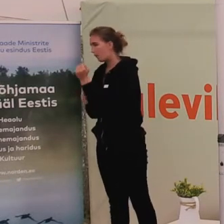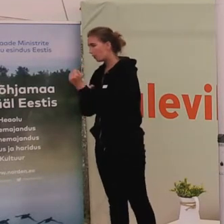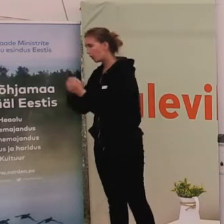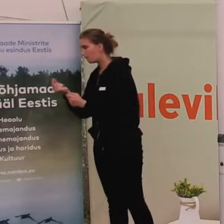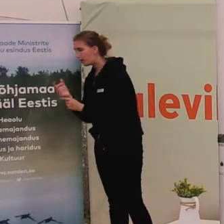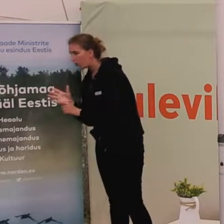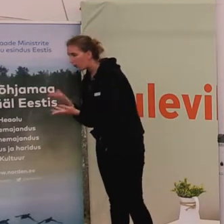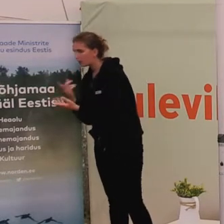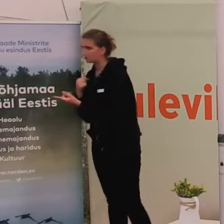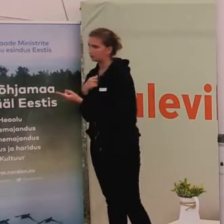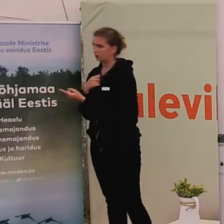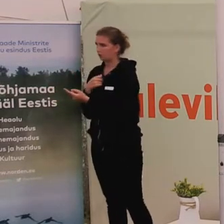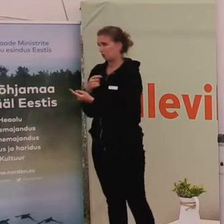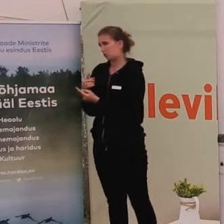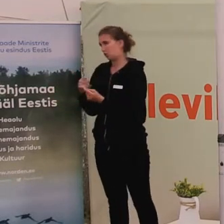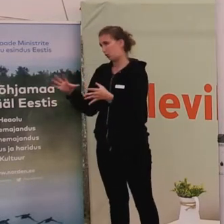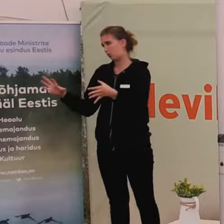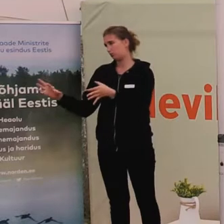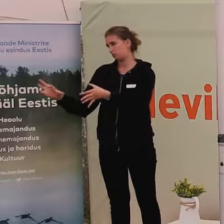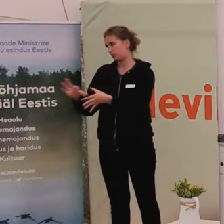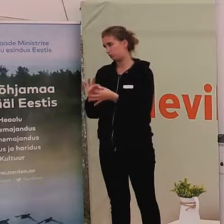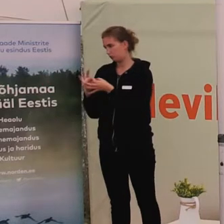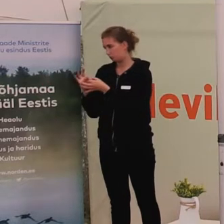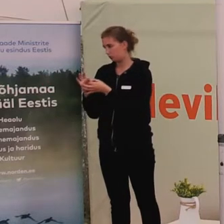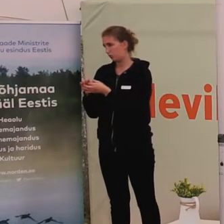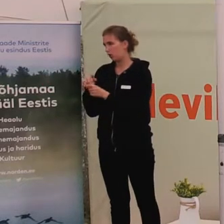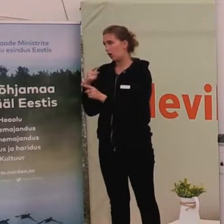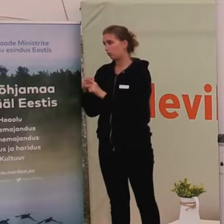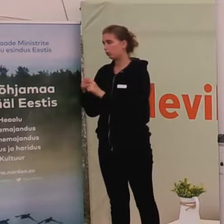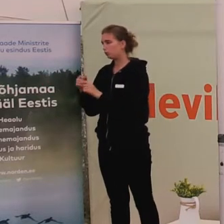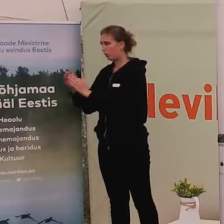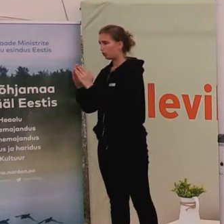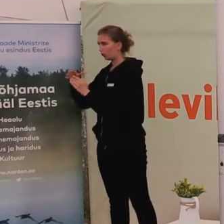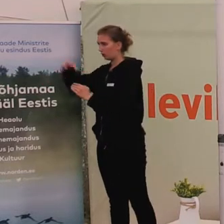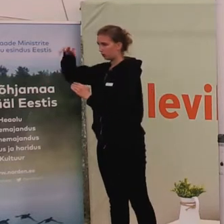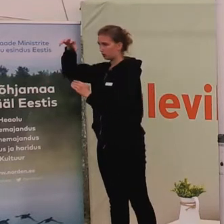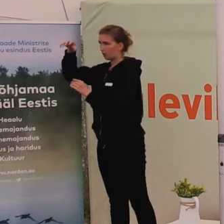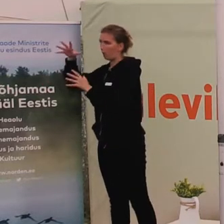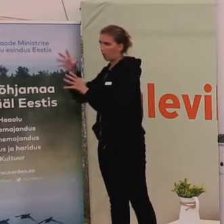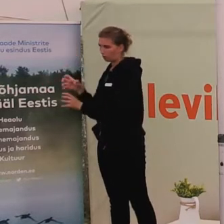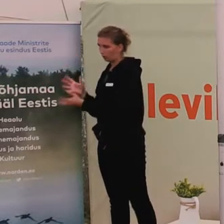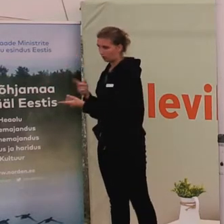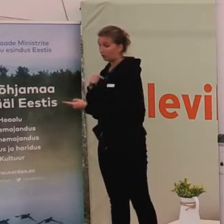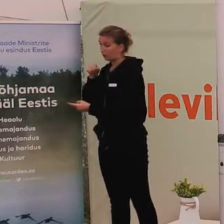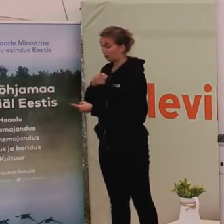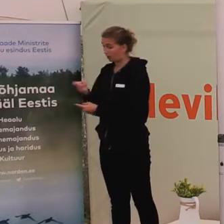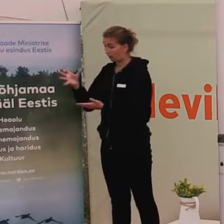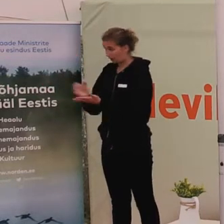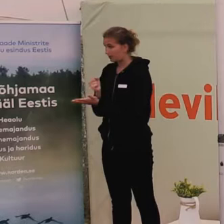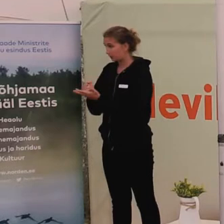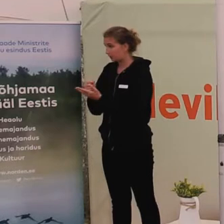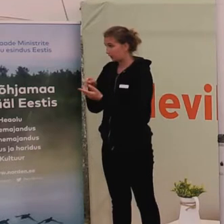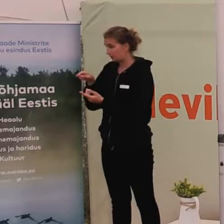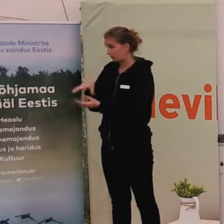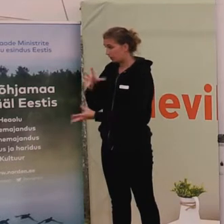decent fiscal revenues and low greenhouse gas emissions. And they did find actually such a